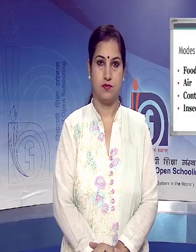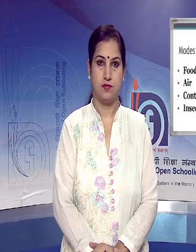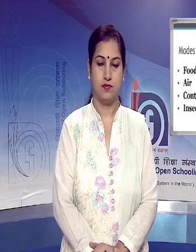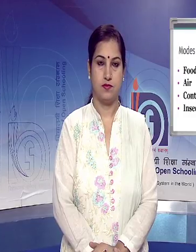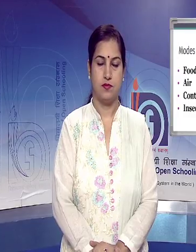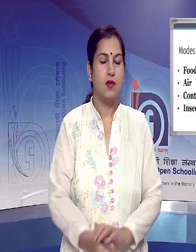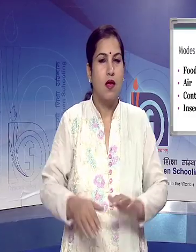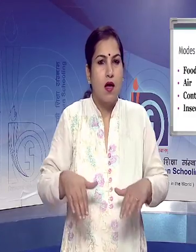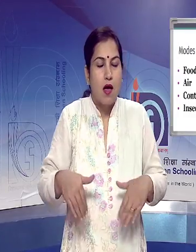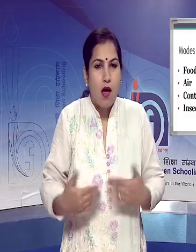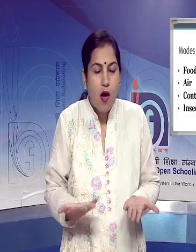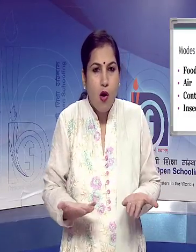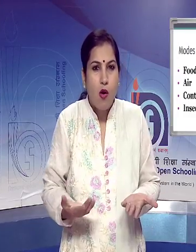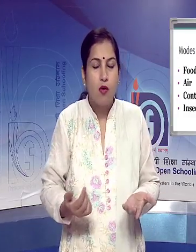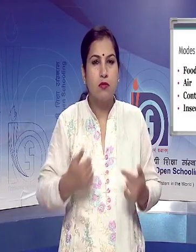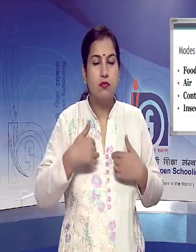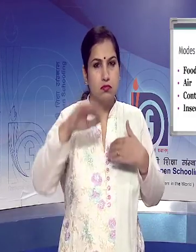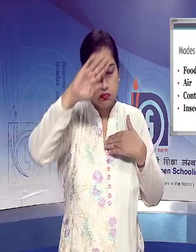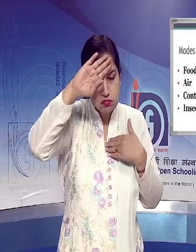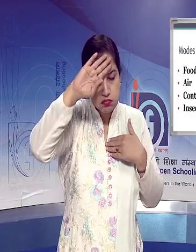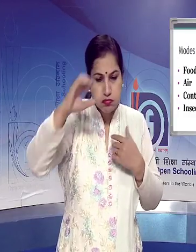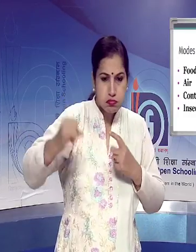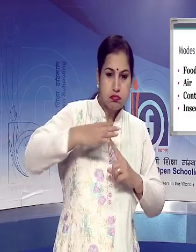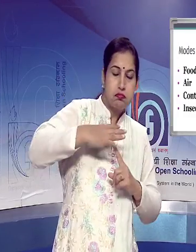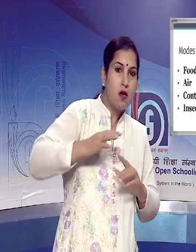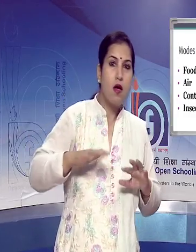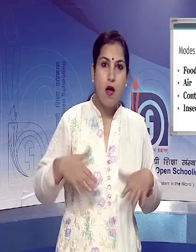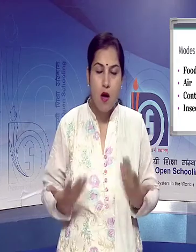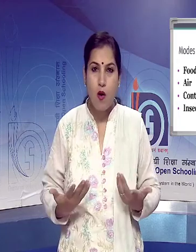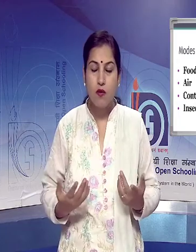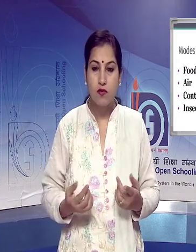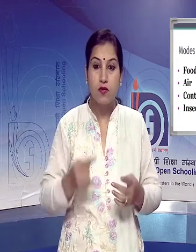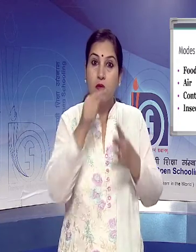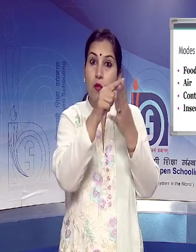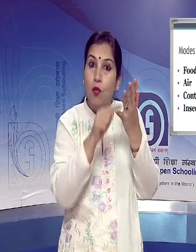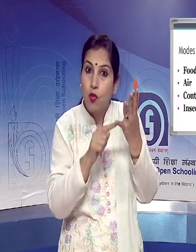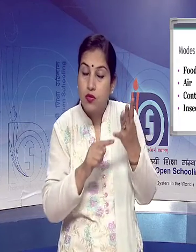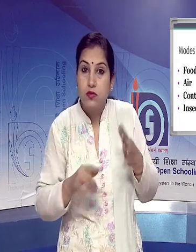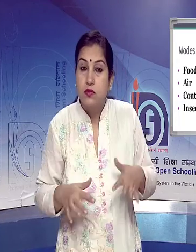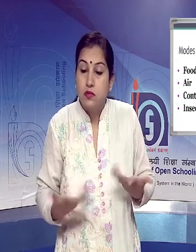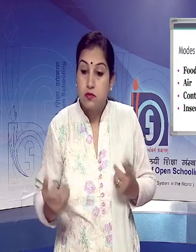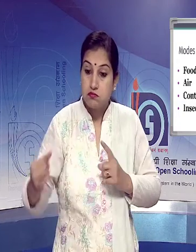How we get disease, the sources. These sources